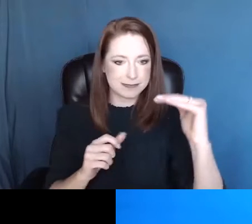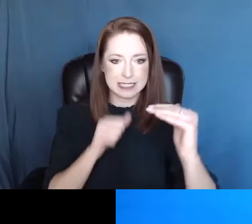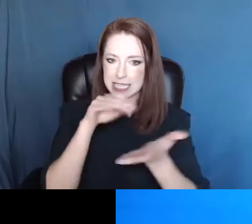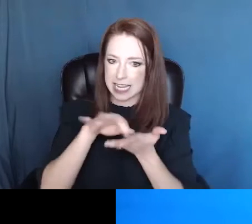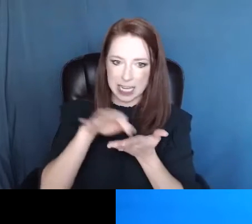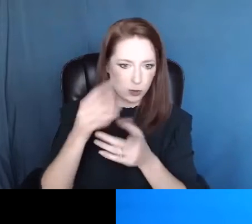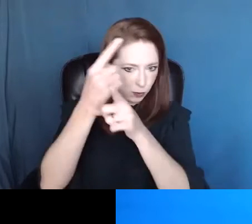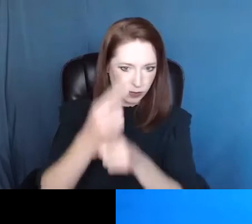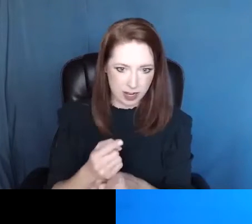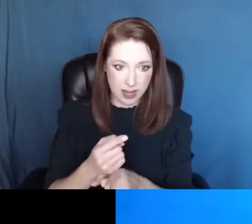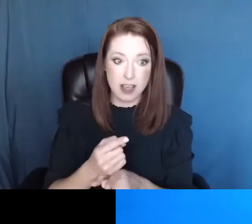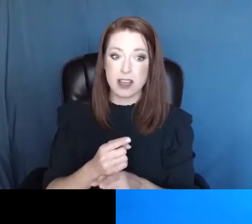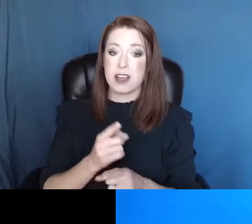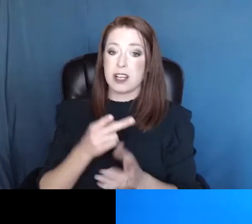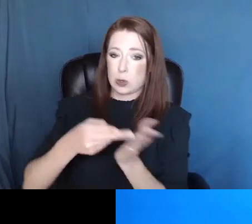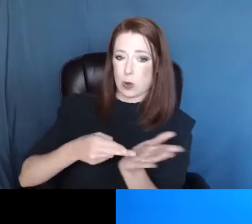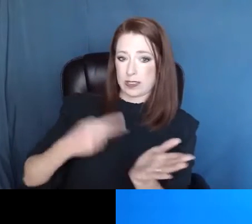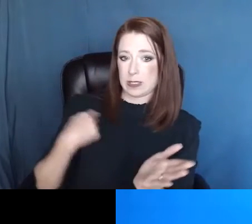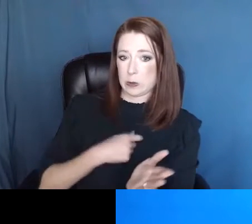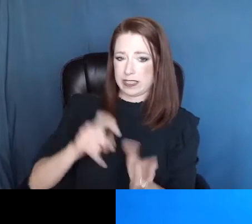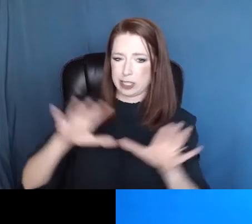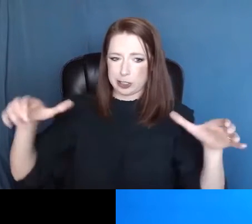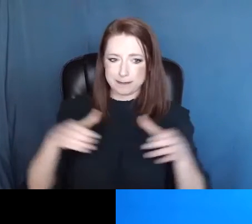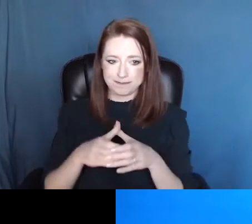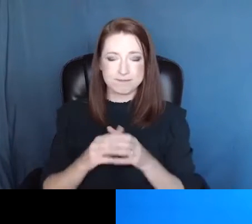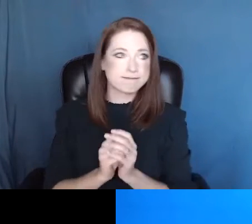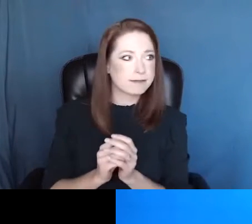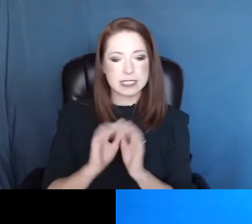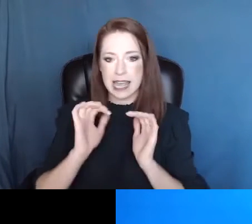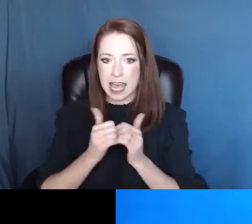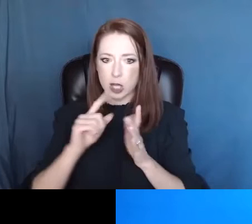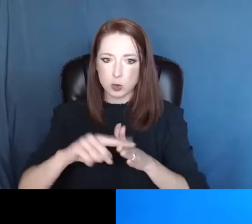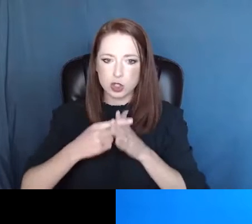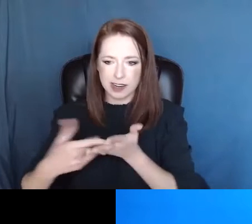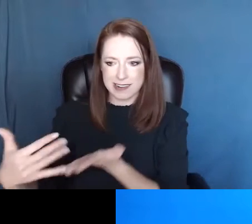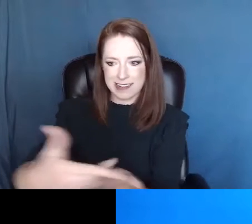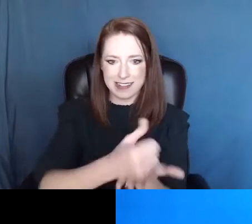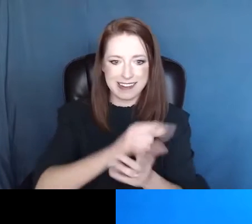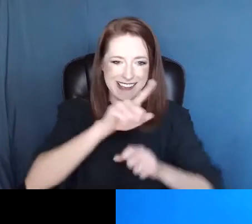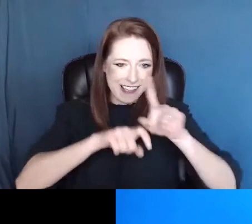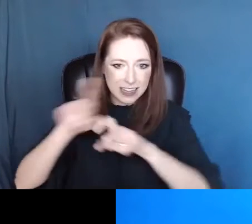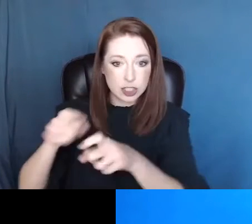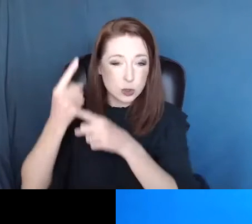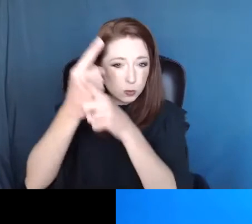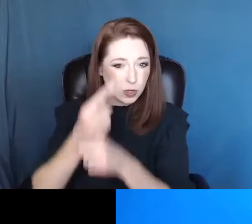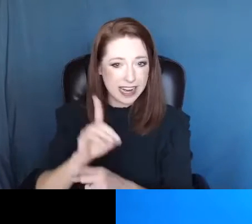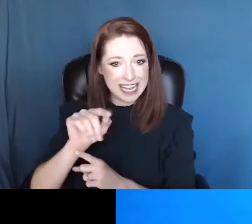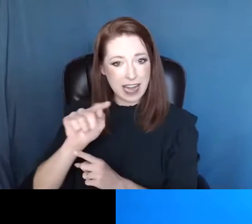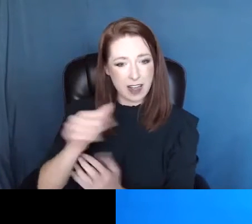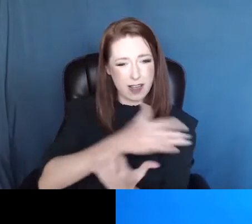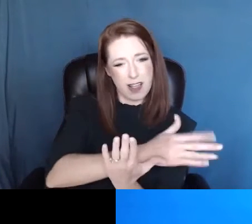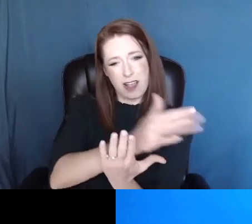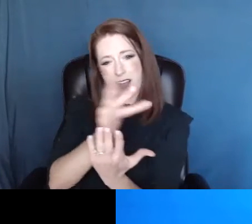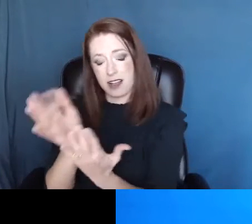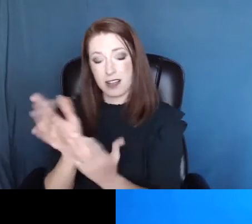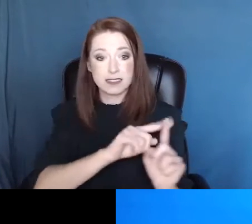we can come together to start saying, like, how can we start asking these questions and getting the data that we want across these different groups?